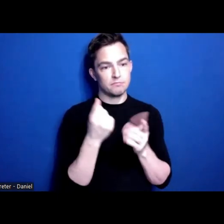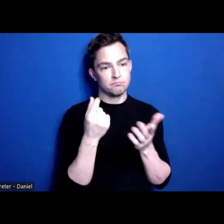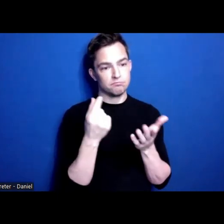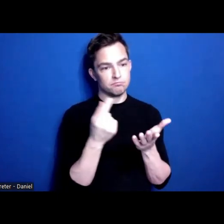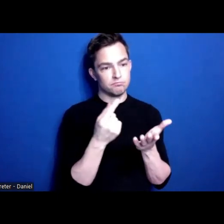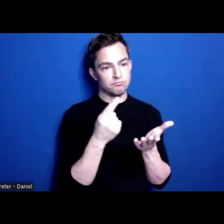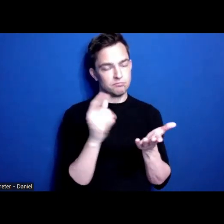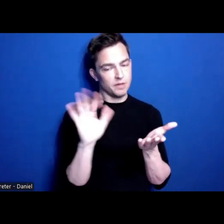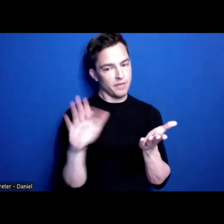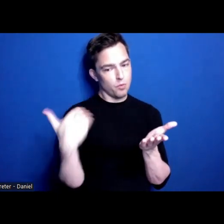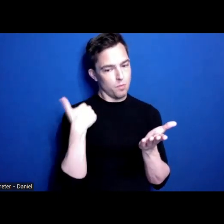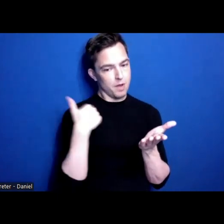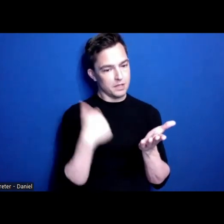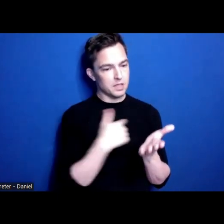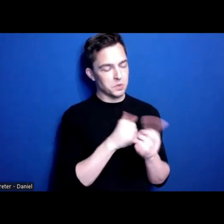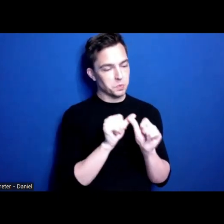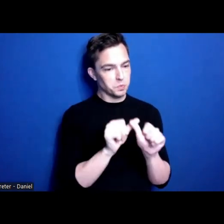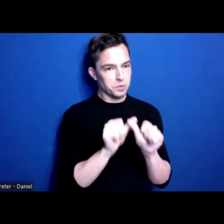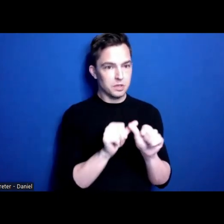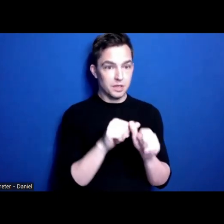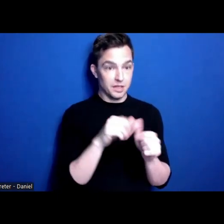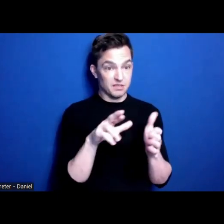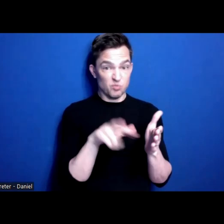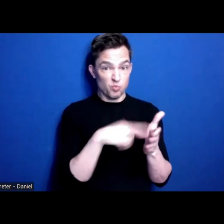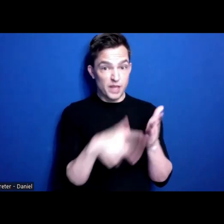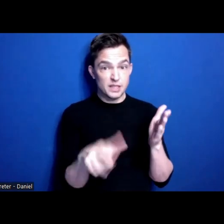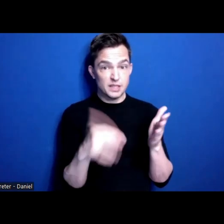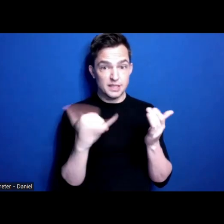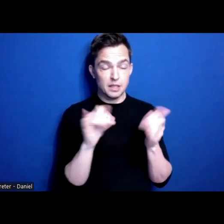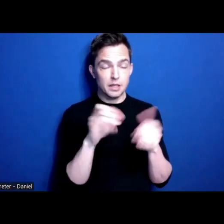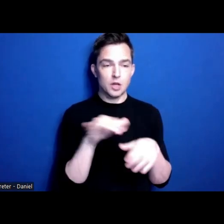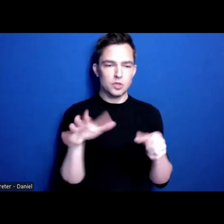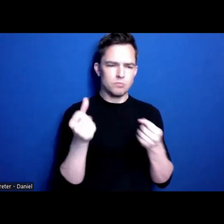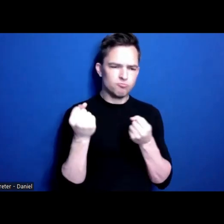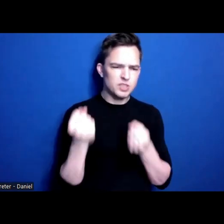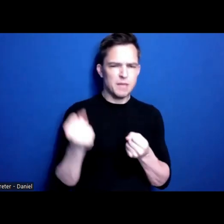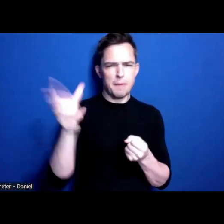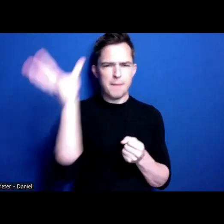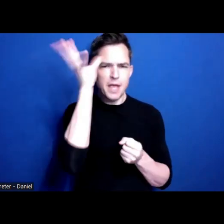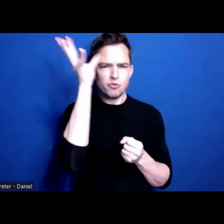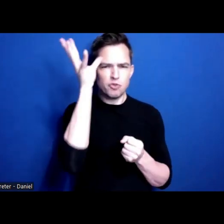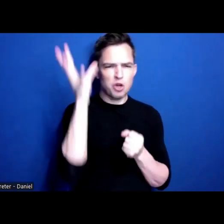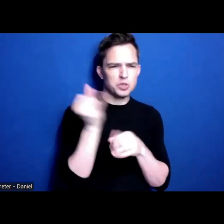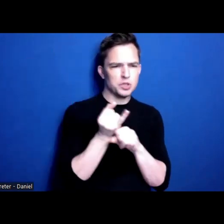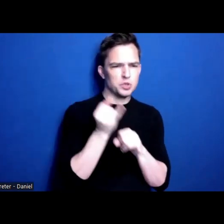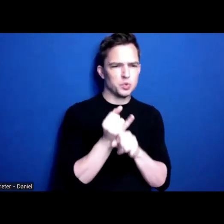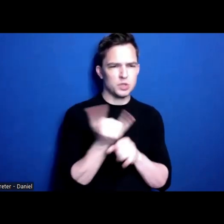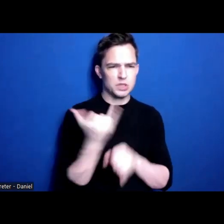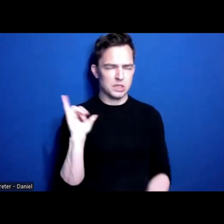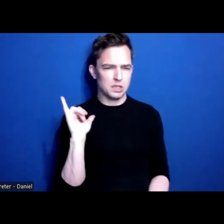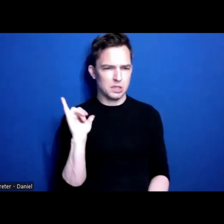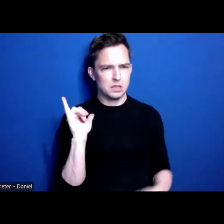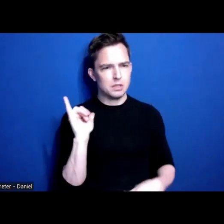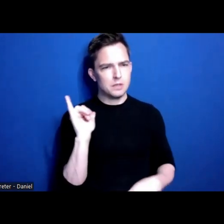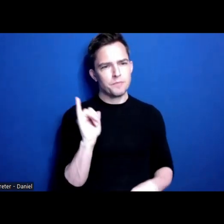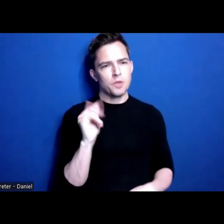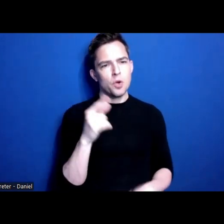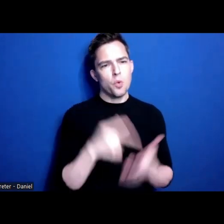reminds us continues to be not only racist, but a deeply patriarchal institution? What is our